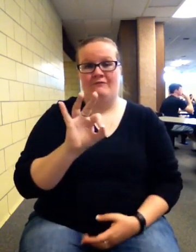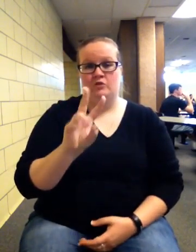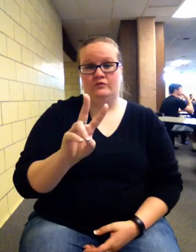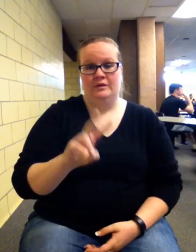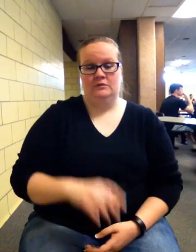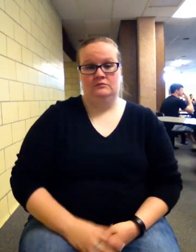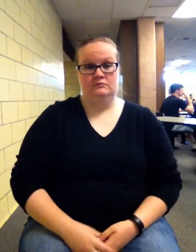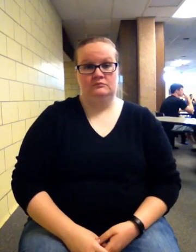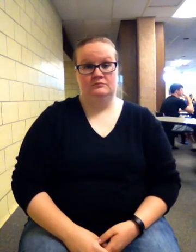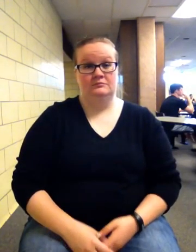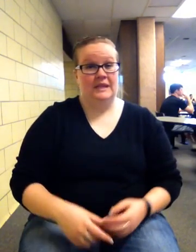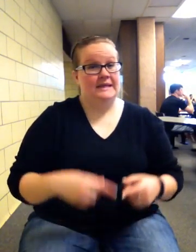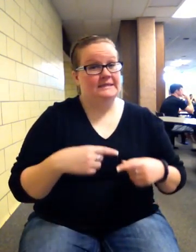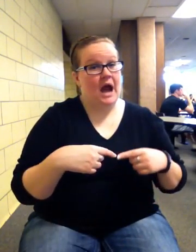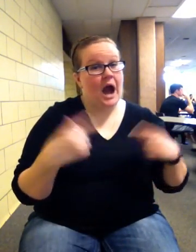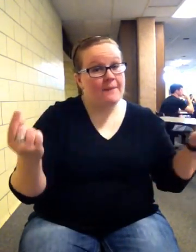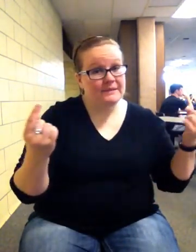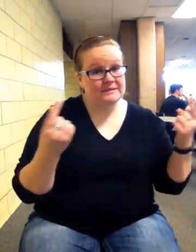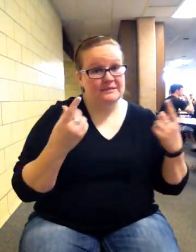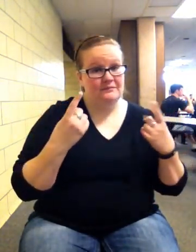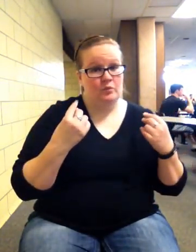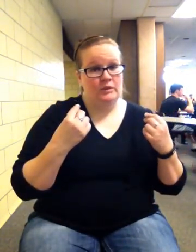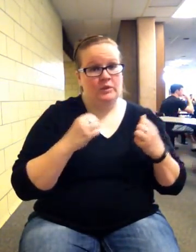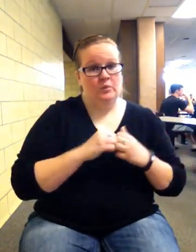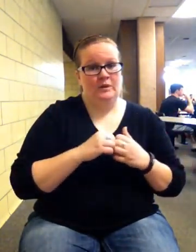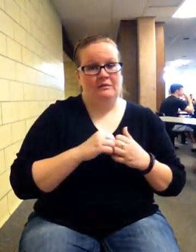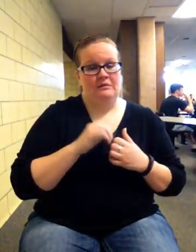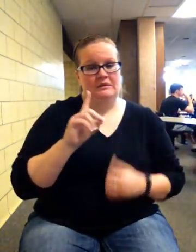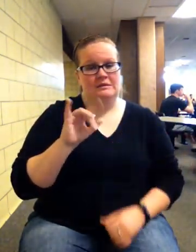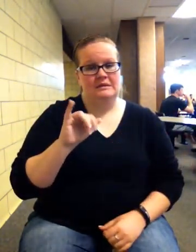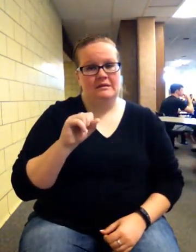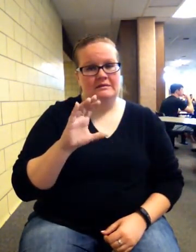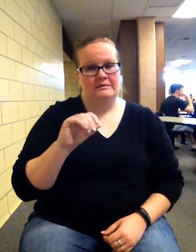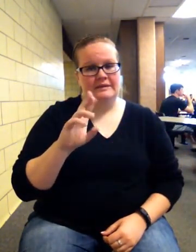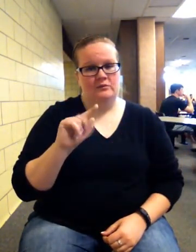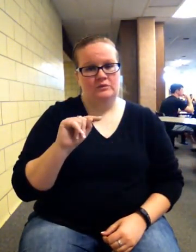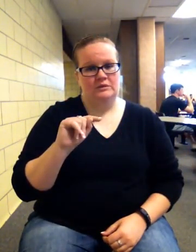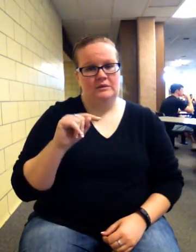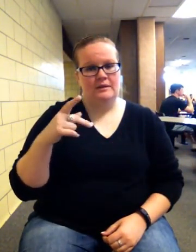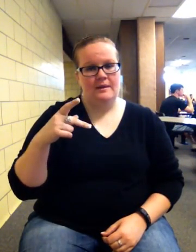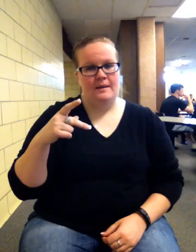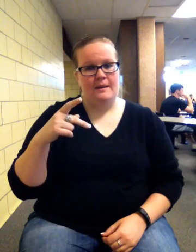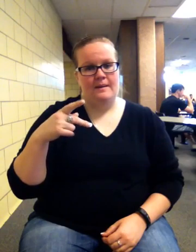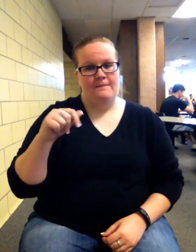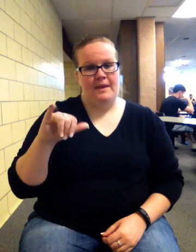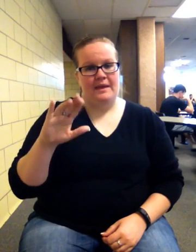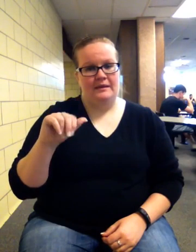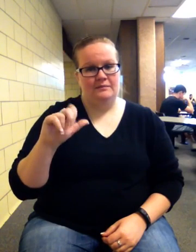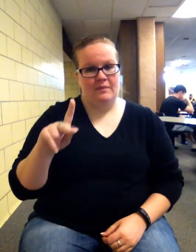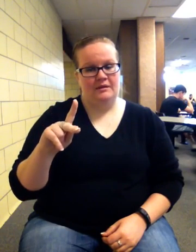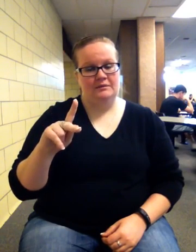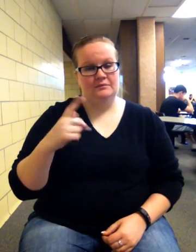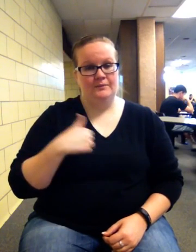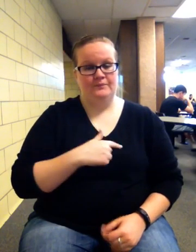see, that's opposite of what we did in this kind of payback. This kind of payback, we were getting present value. Now what we're doing in modified